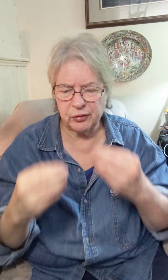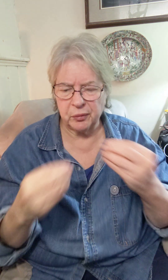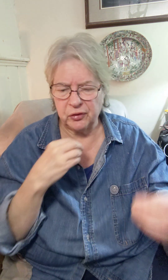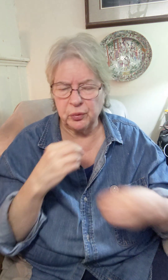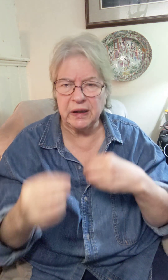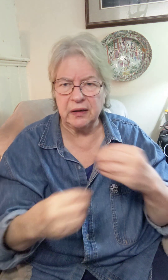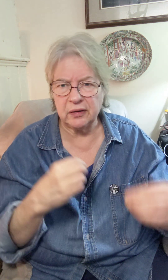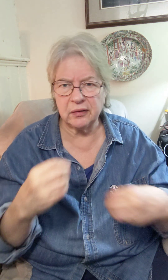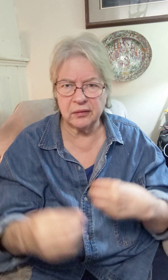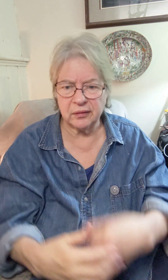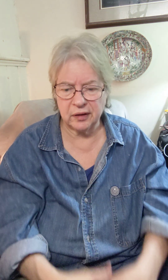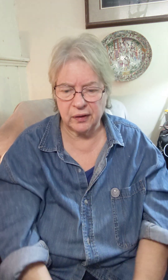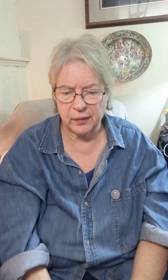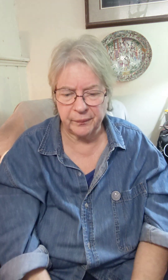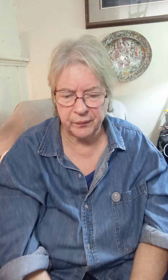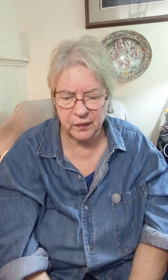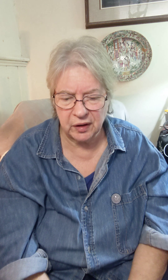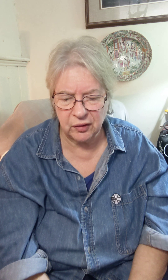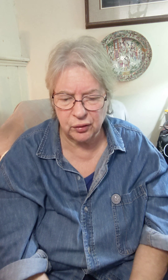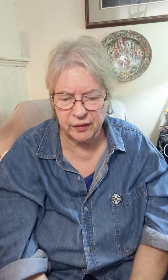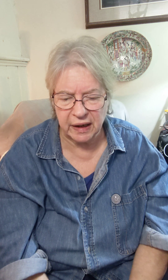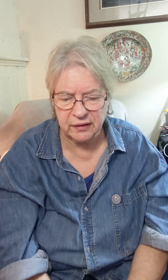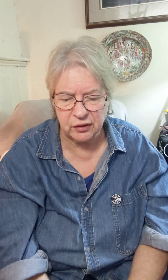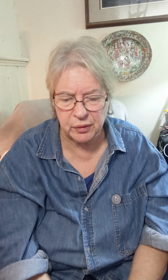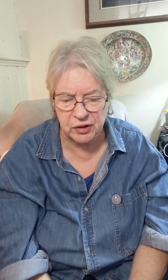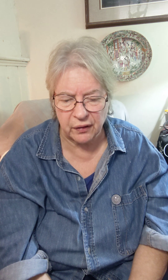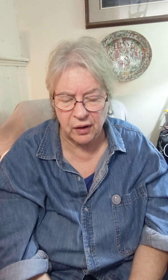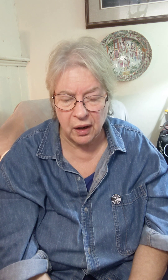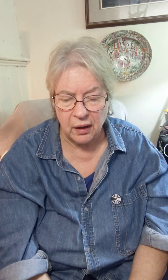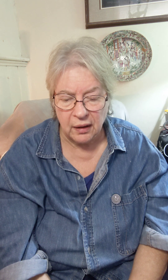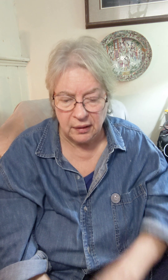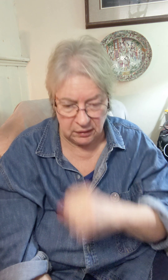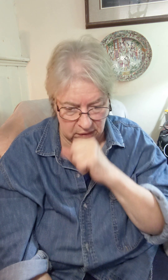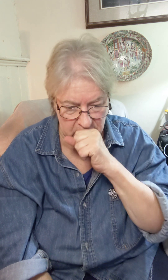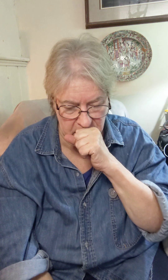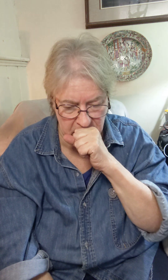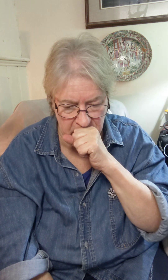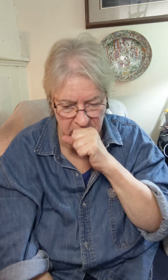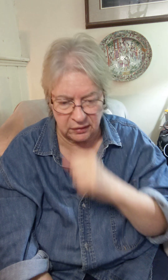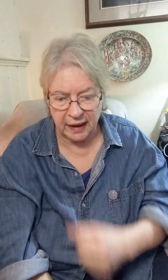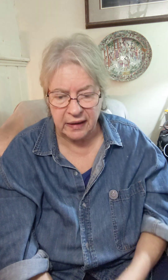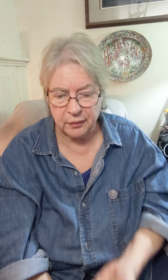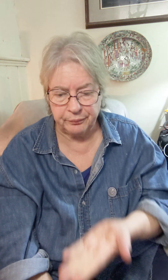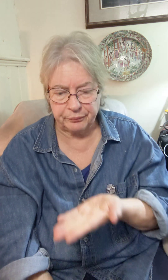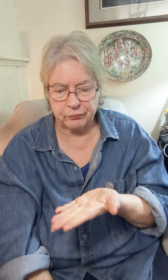from sweet, sort of connected to each other. Cake.